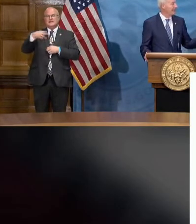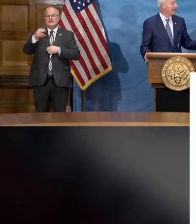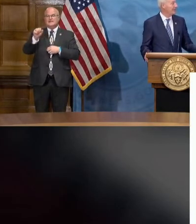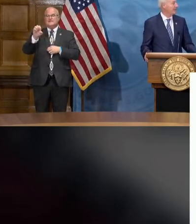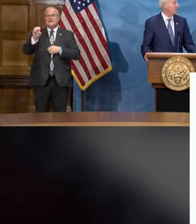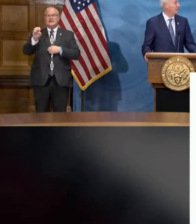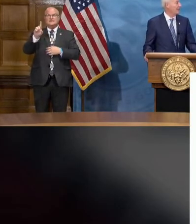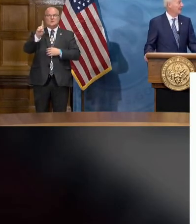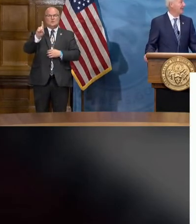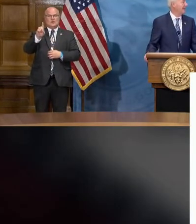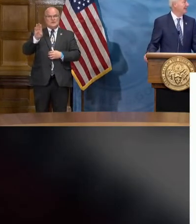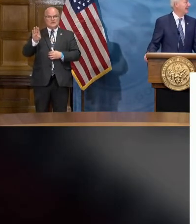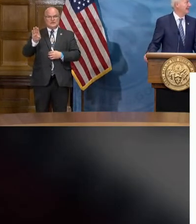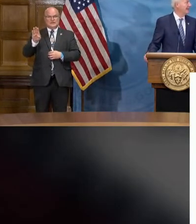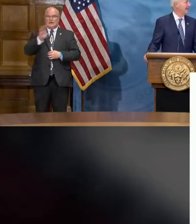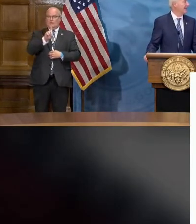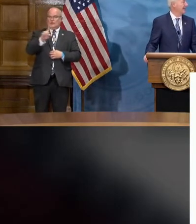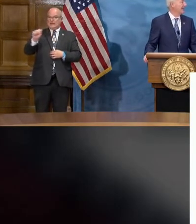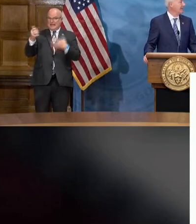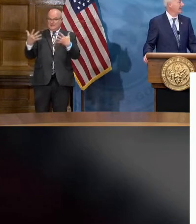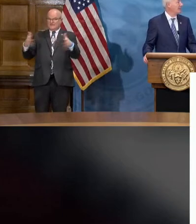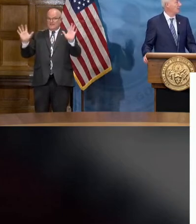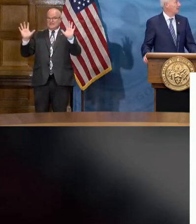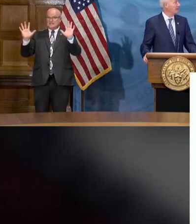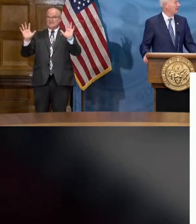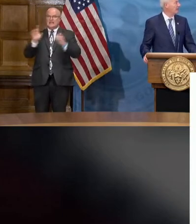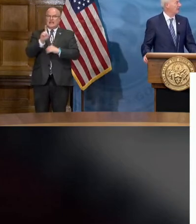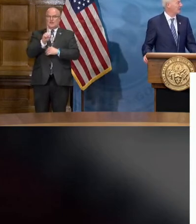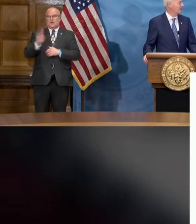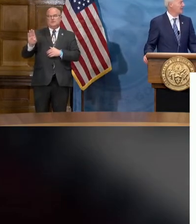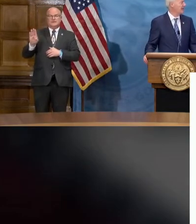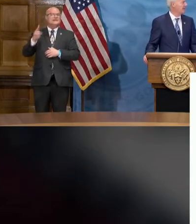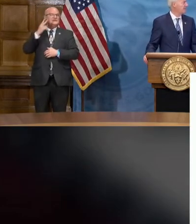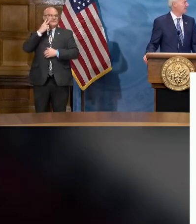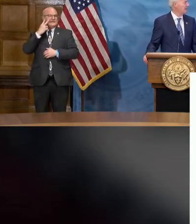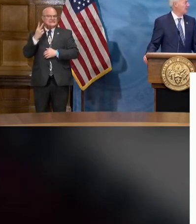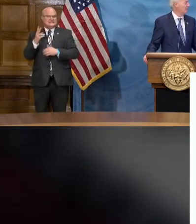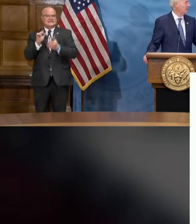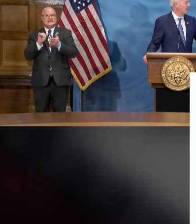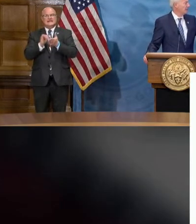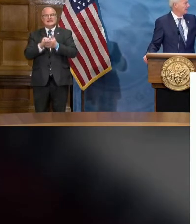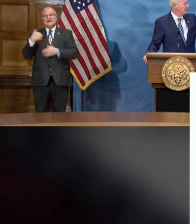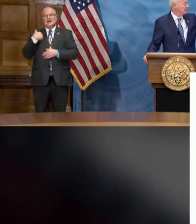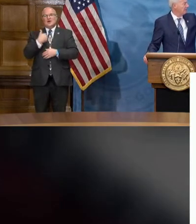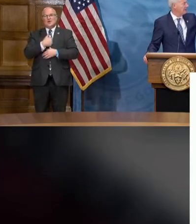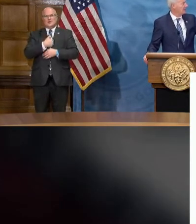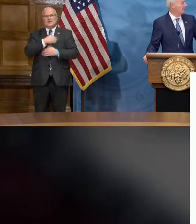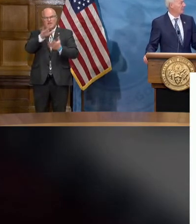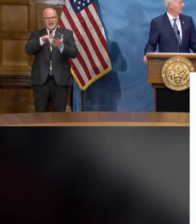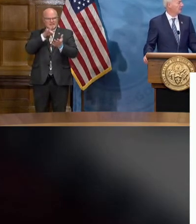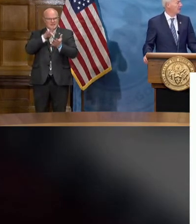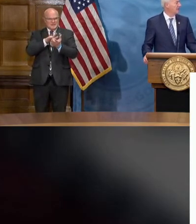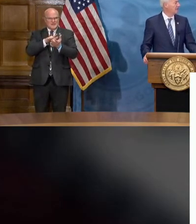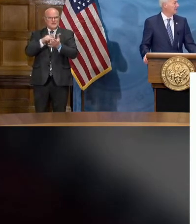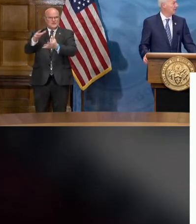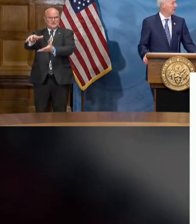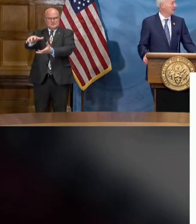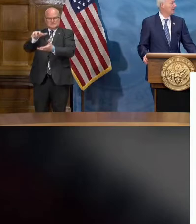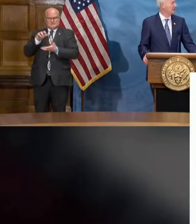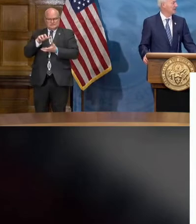1B, having finished 1A. And in 1B, you can see that we've, right in the middle, we've